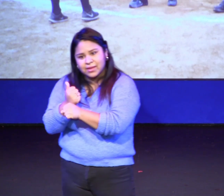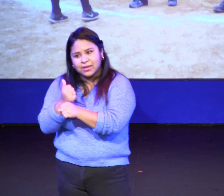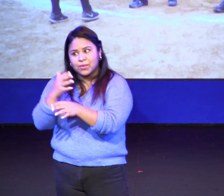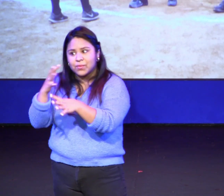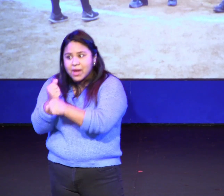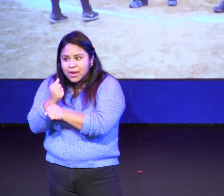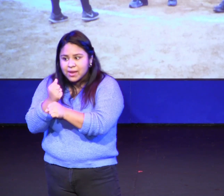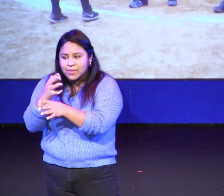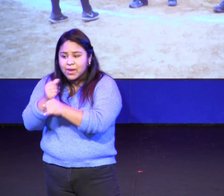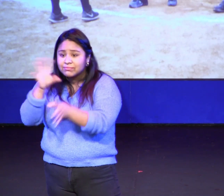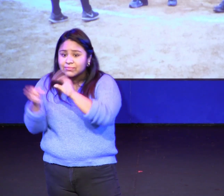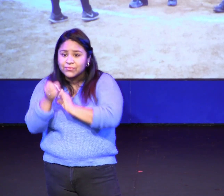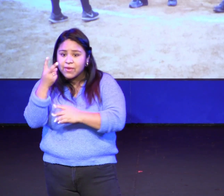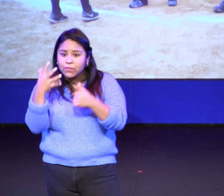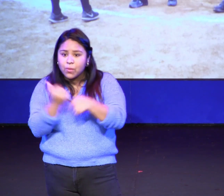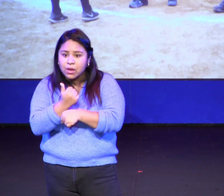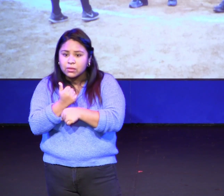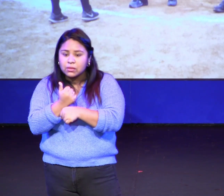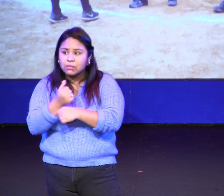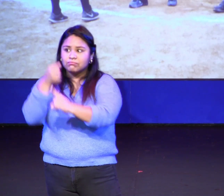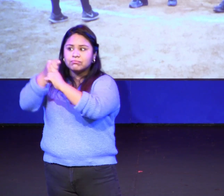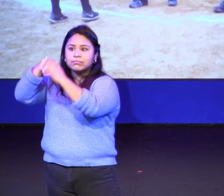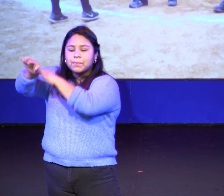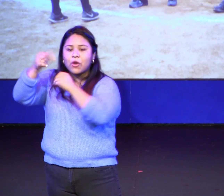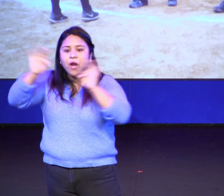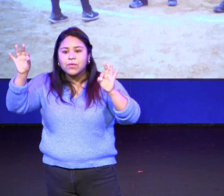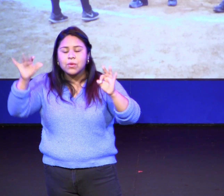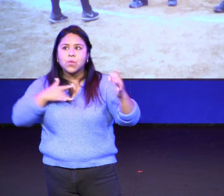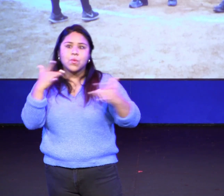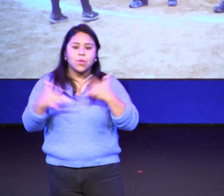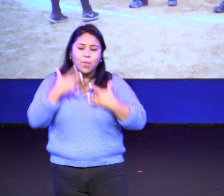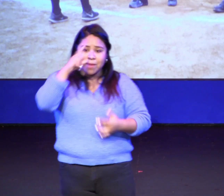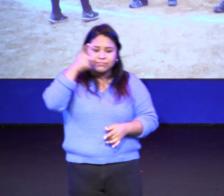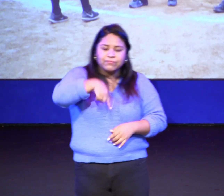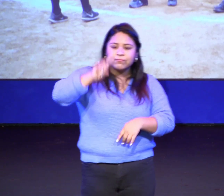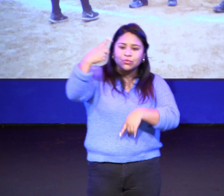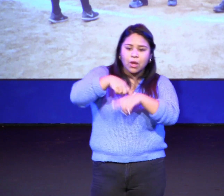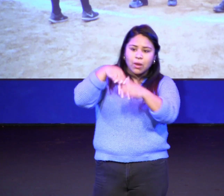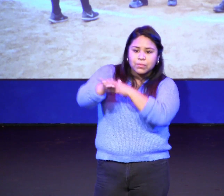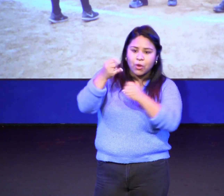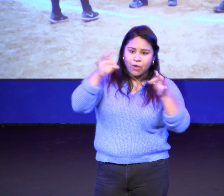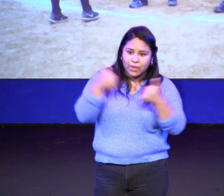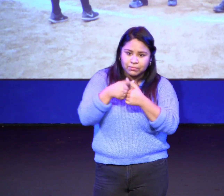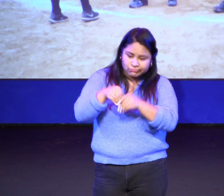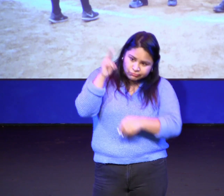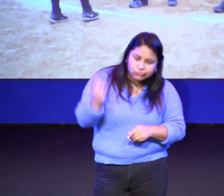communicate with us. And because of this building of rapport, we were able to win. more and more games. So we finally went to the